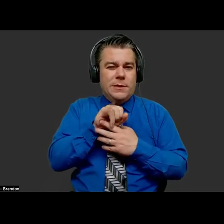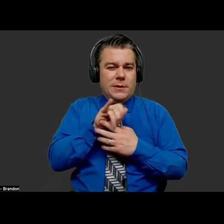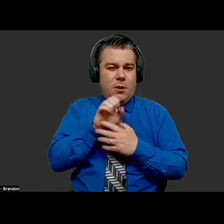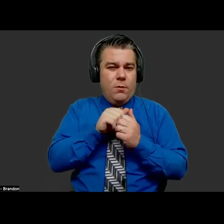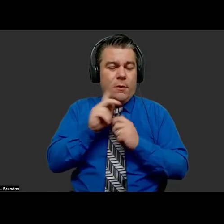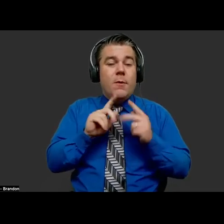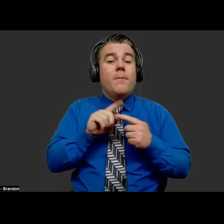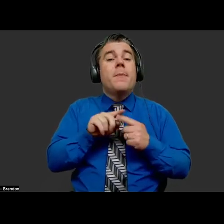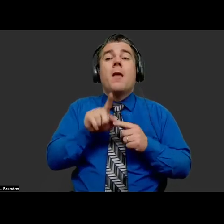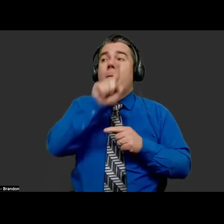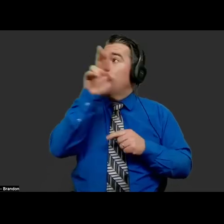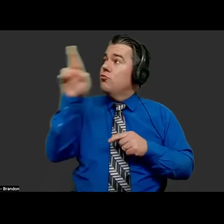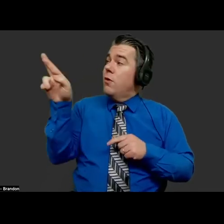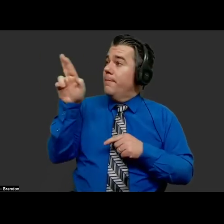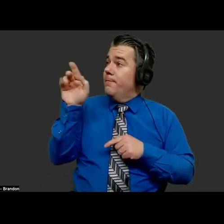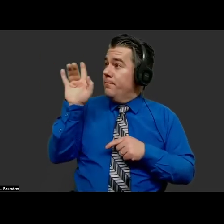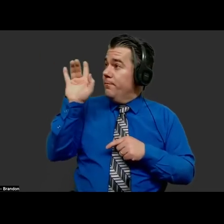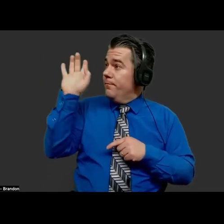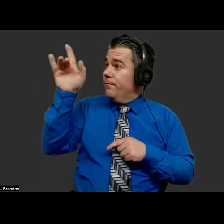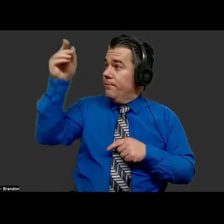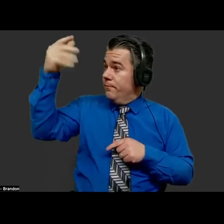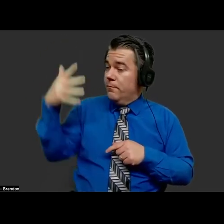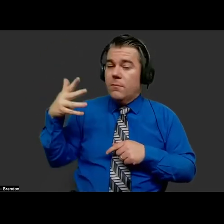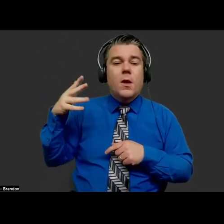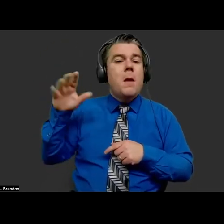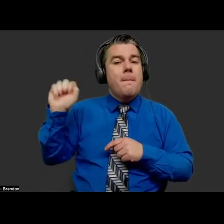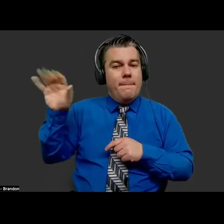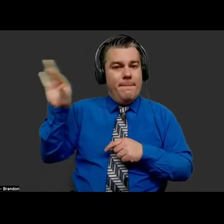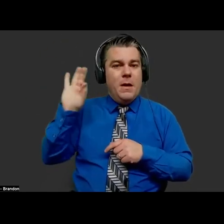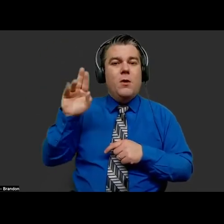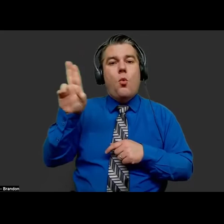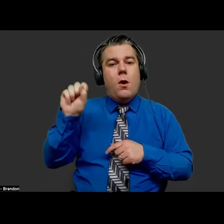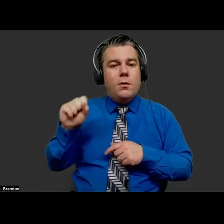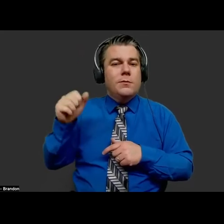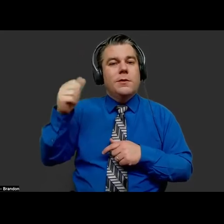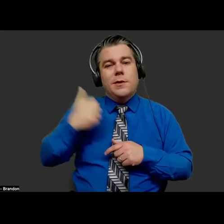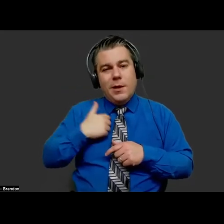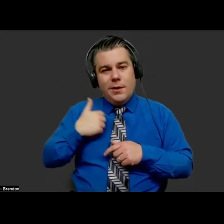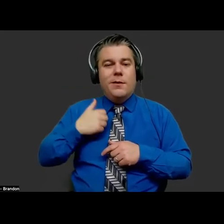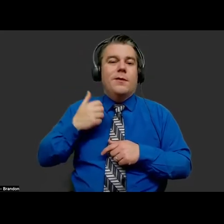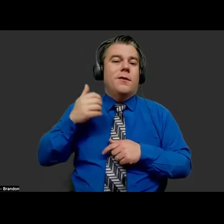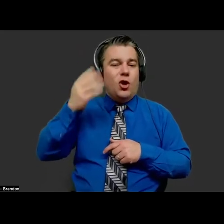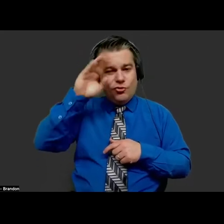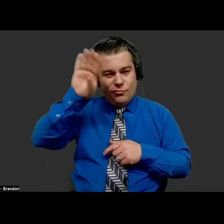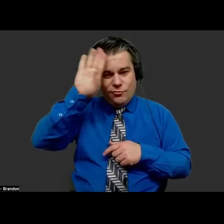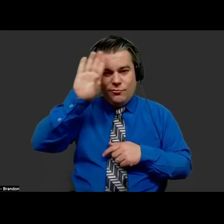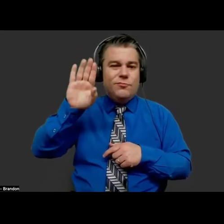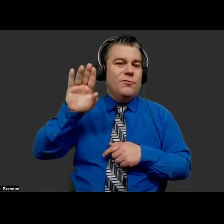right hand corner you can pick United States, Canada, Australia, New Zealand, or Mexico, and you can